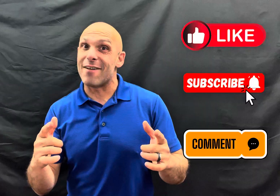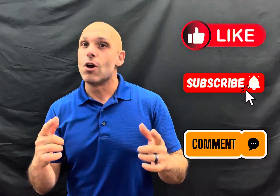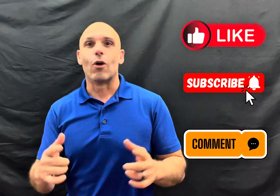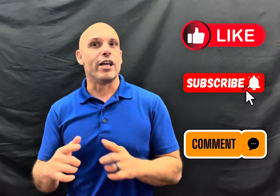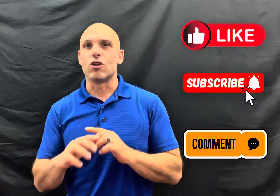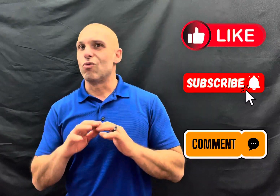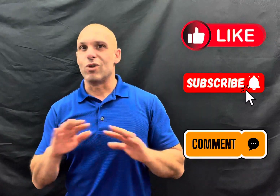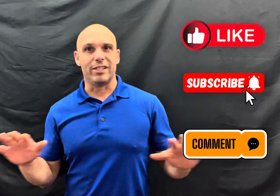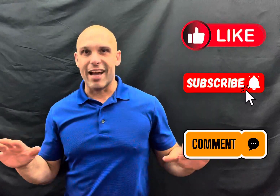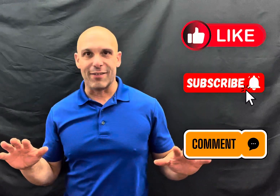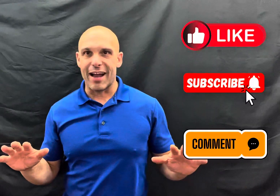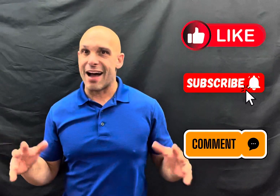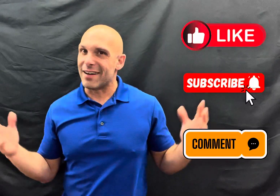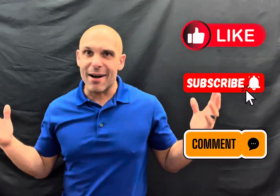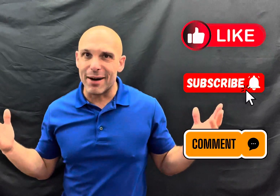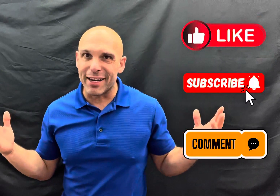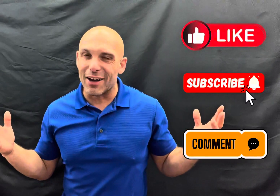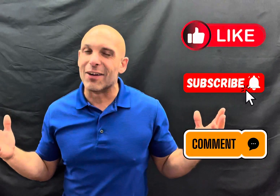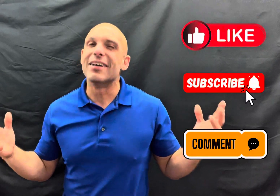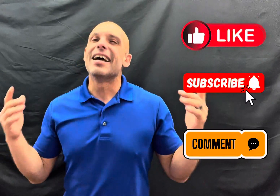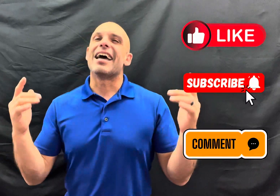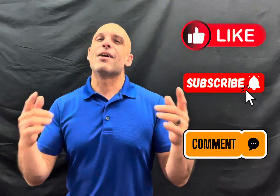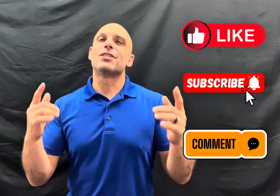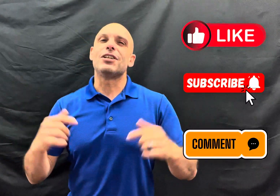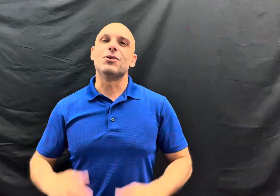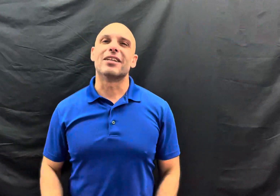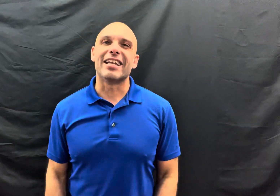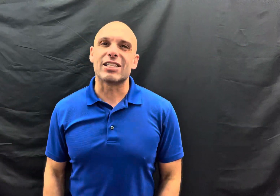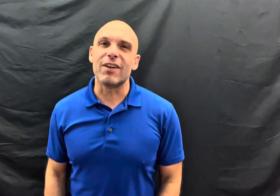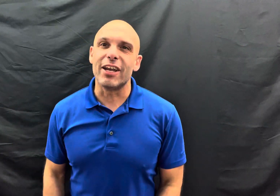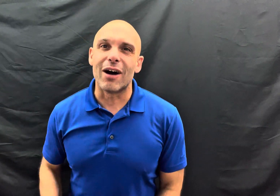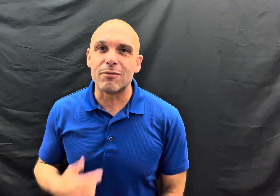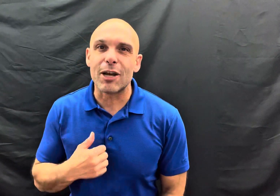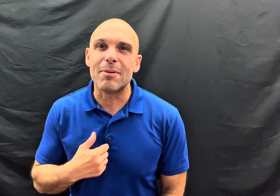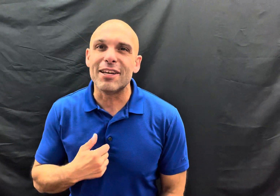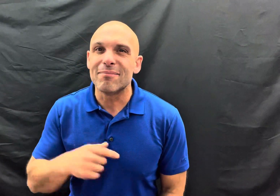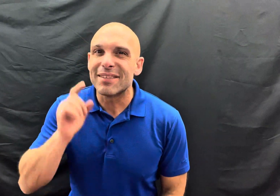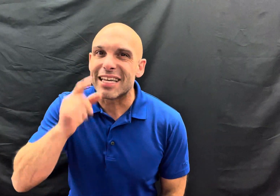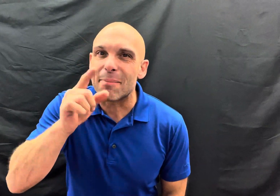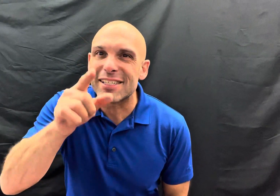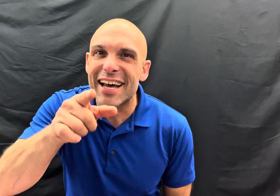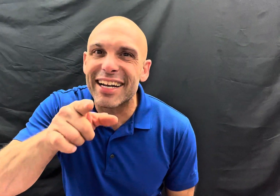or that you will never have? I want to know. And I will see you on the next video. I'm JP. Keep on signing.